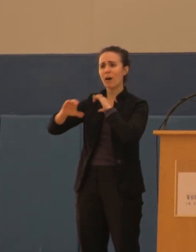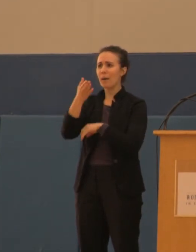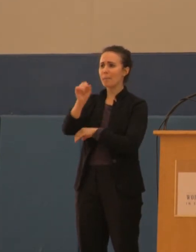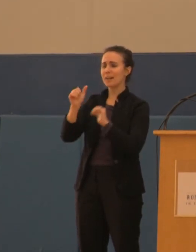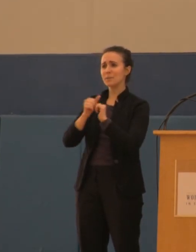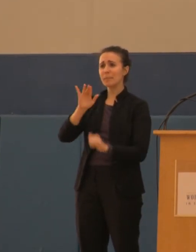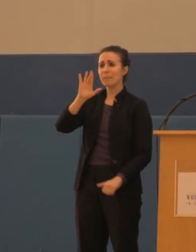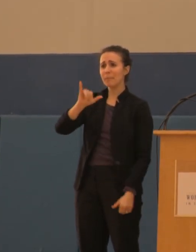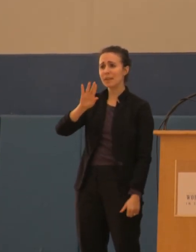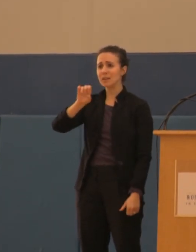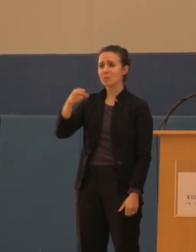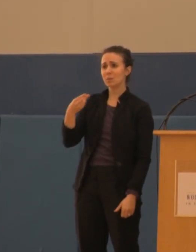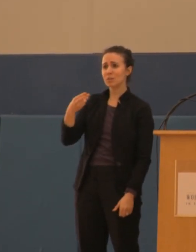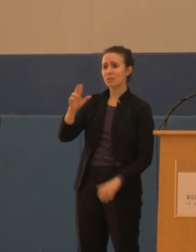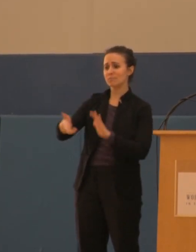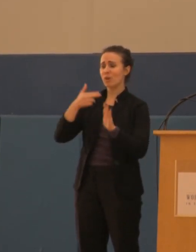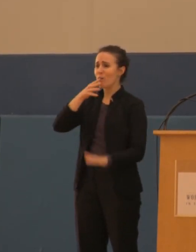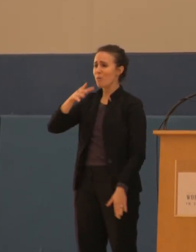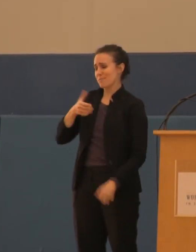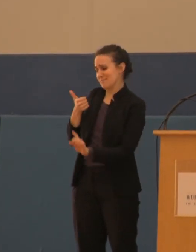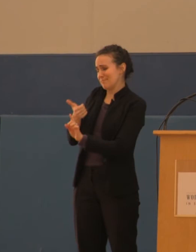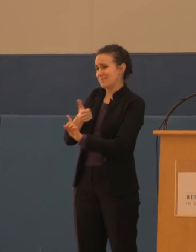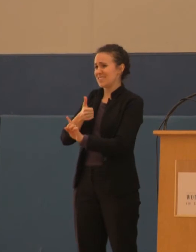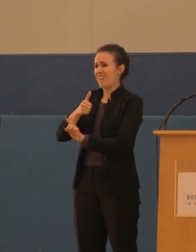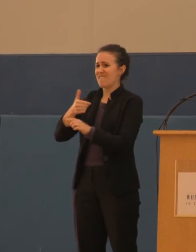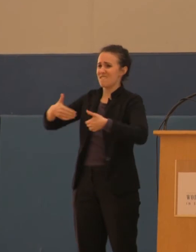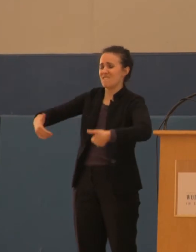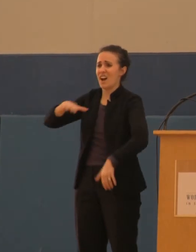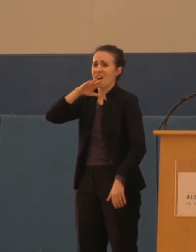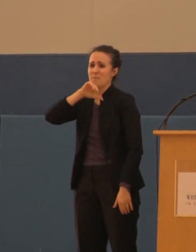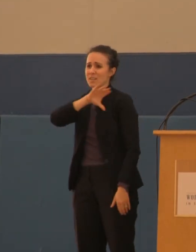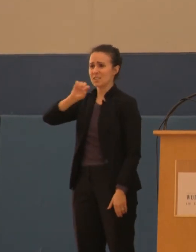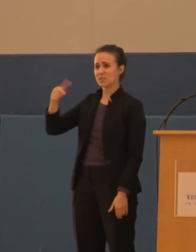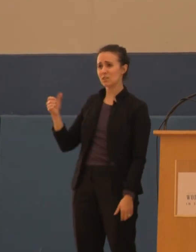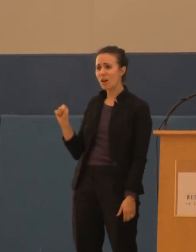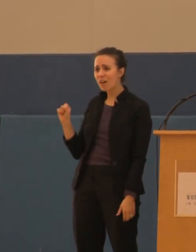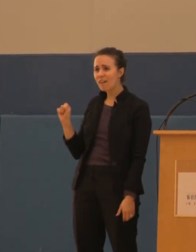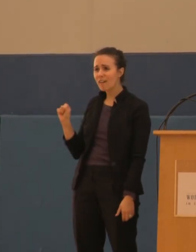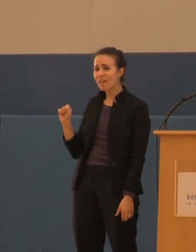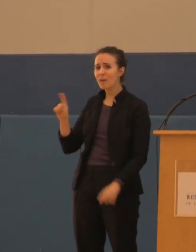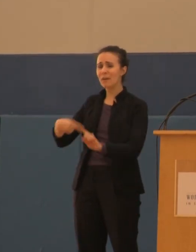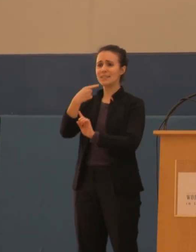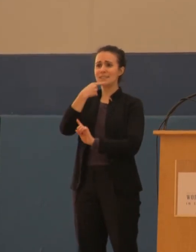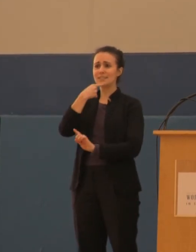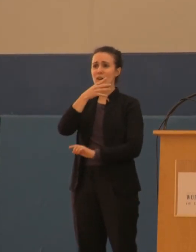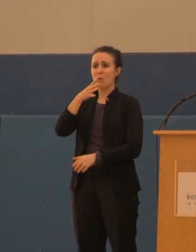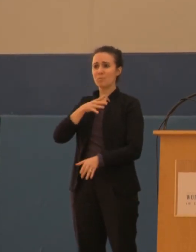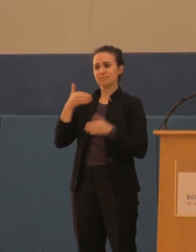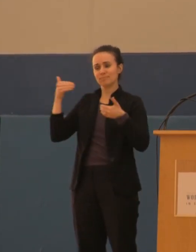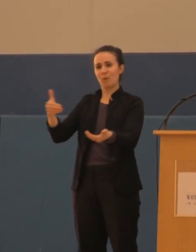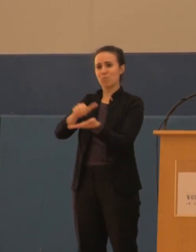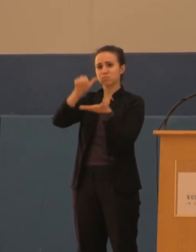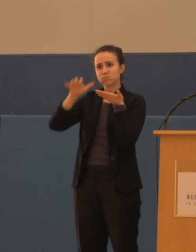When he called women fat pigs and dogs? Or when he said that women should be